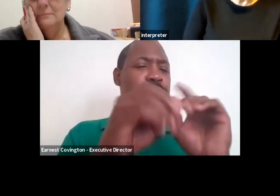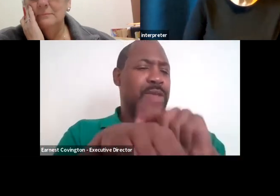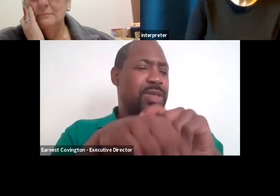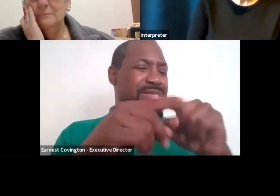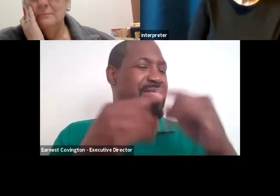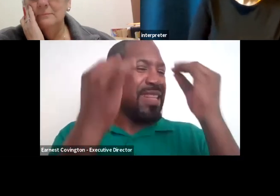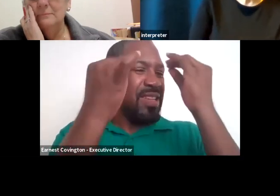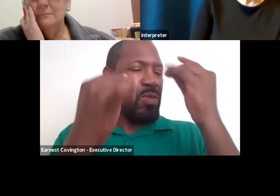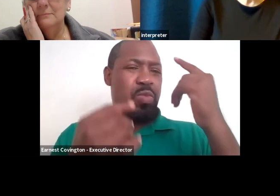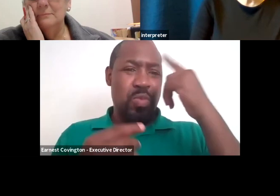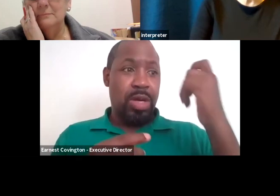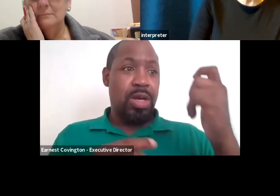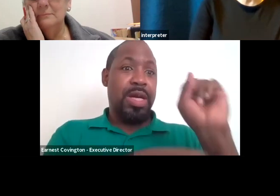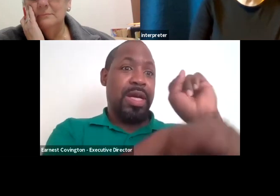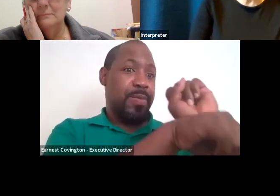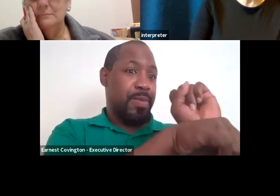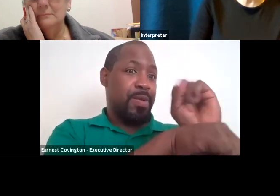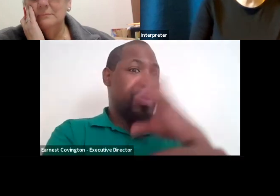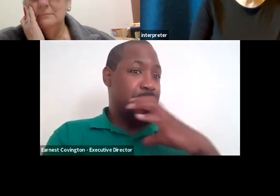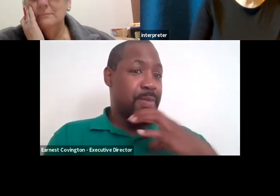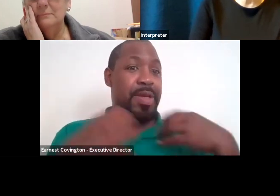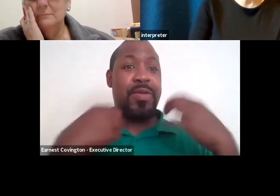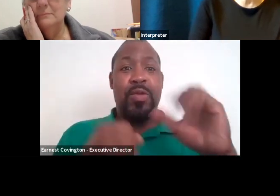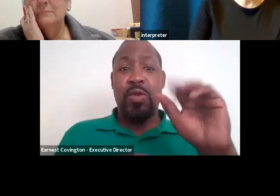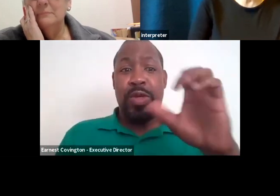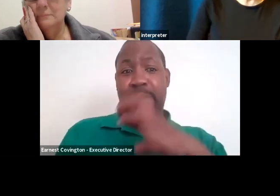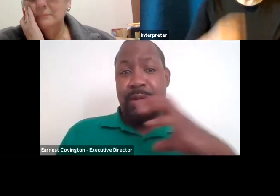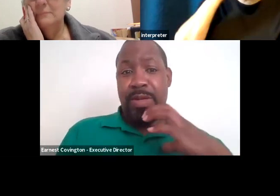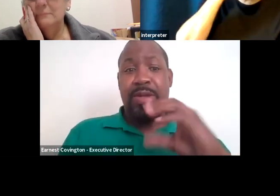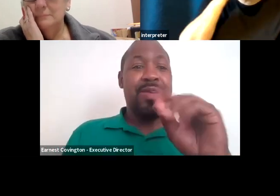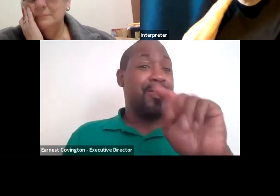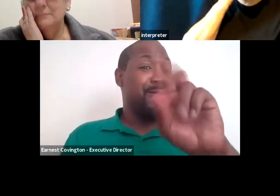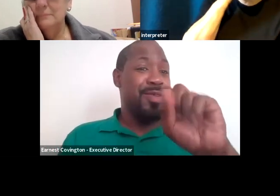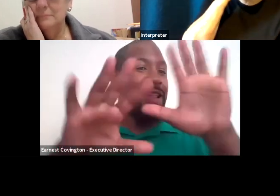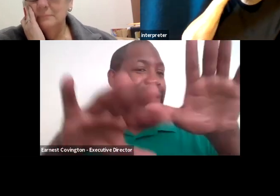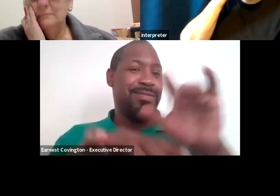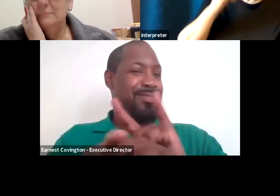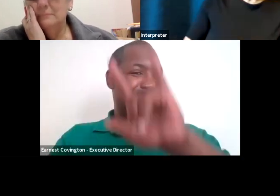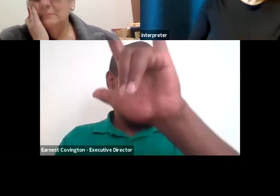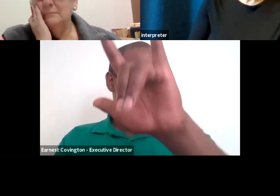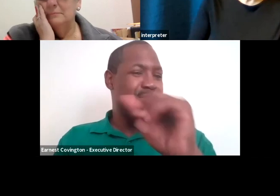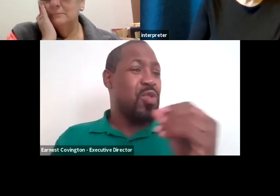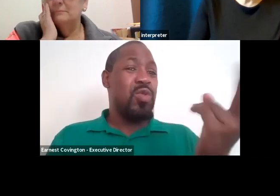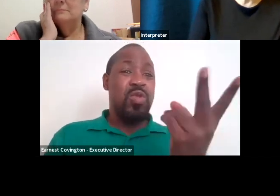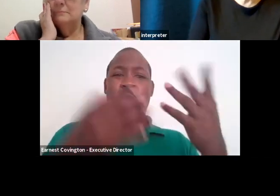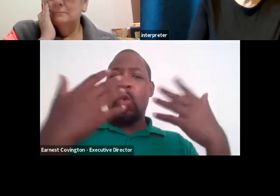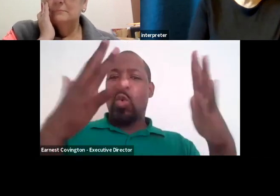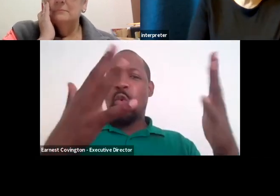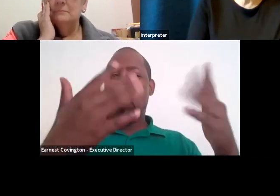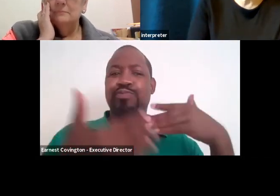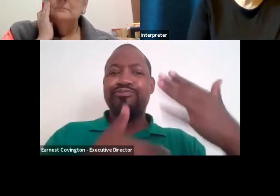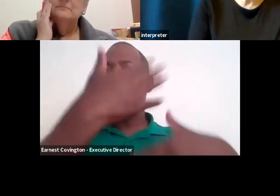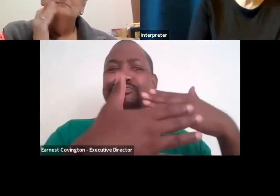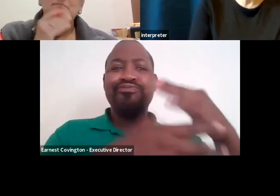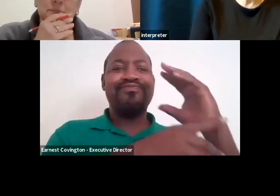Yeah. Oh, yeah, I think I need more time to think about it because the employment committee and the tech committee isn't even